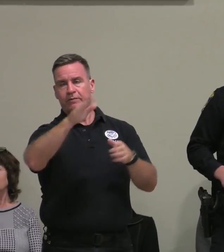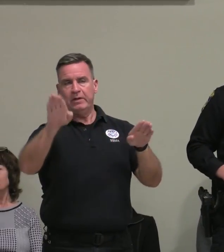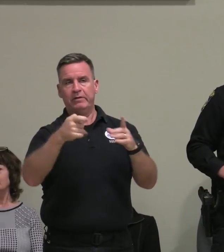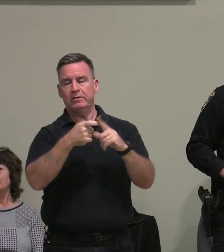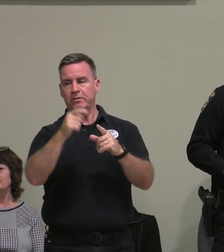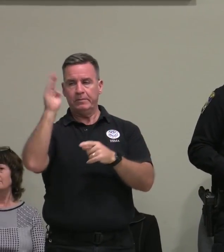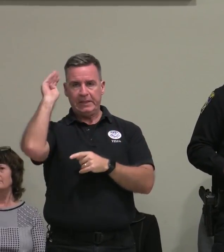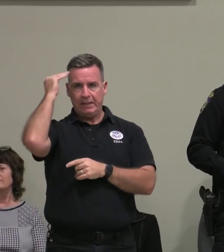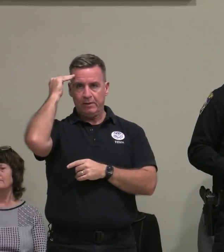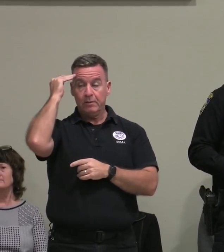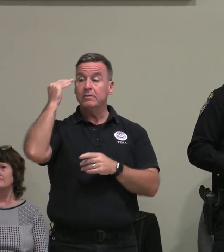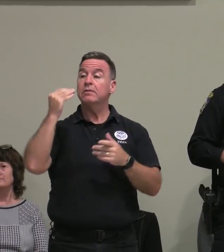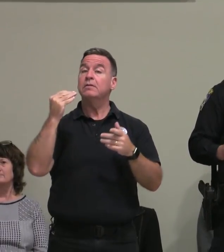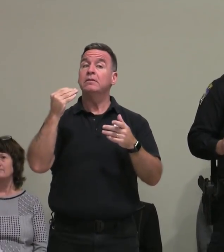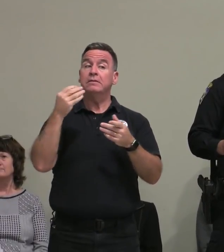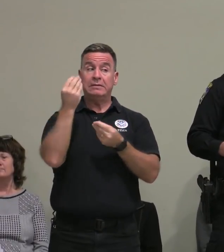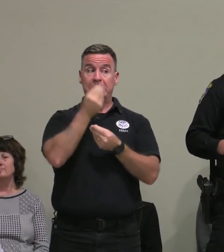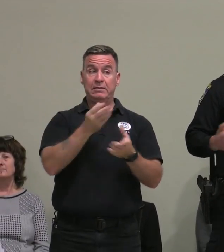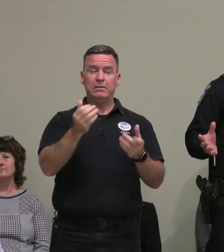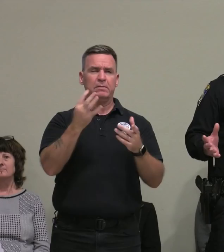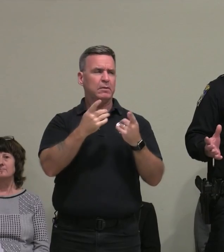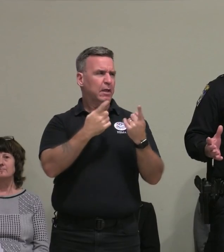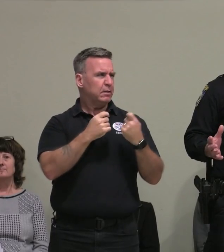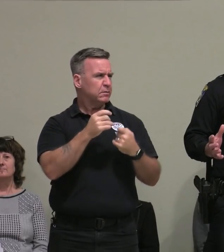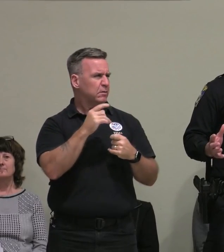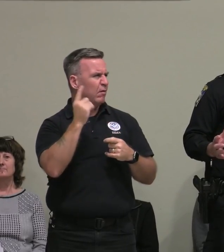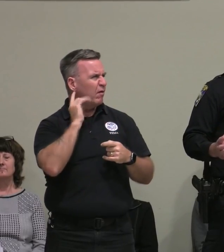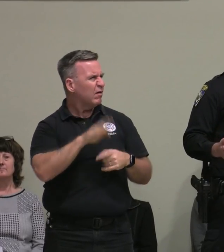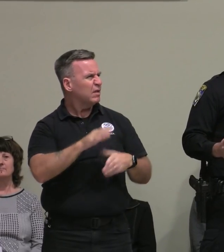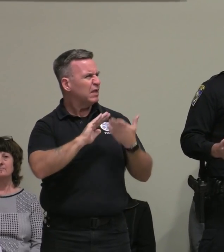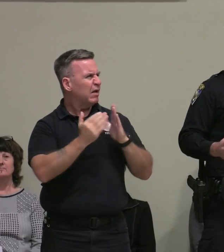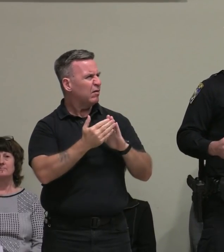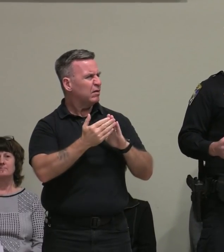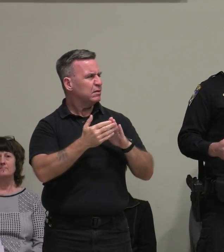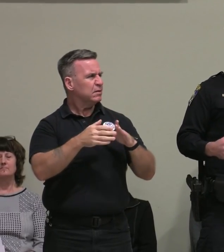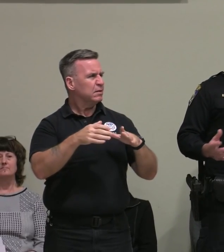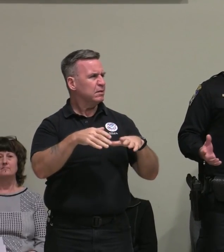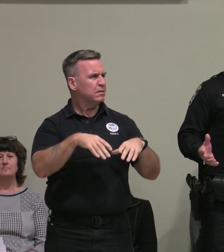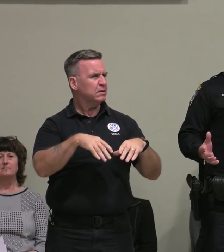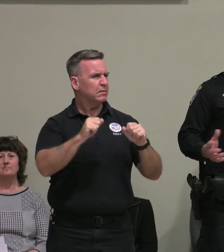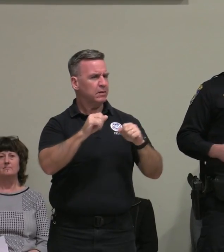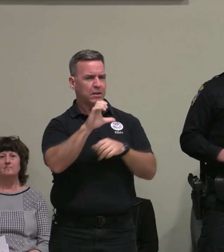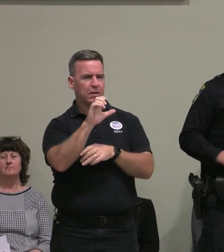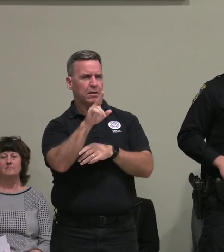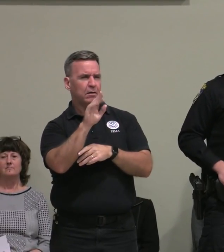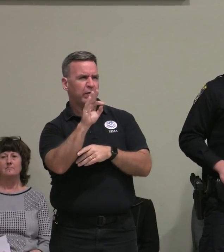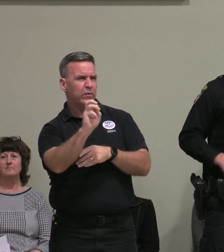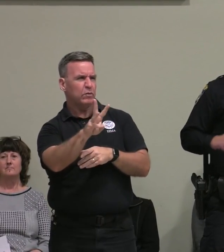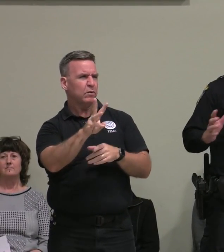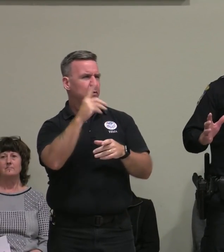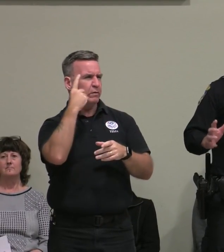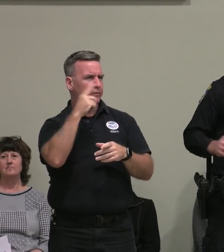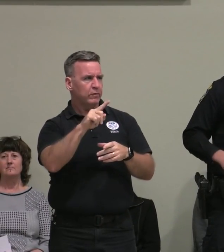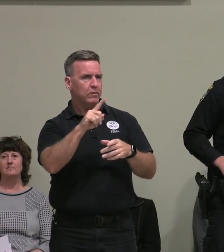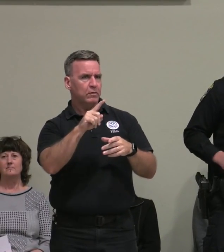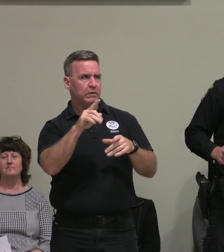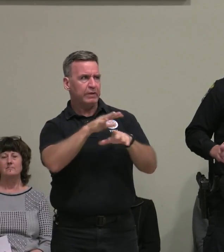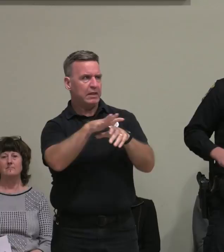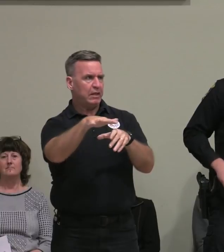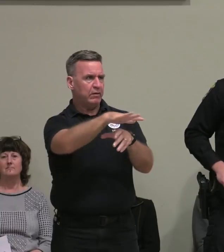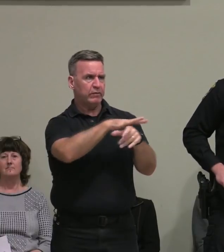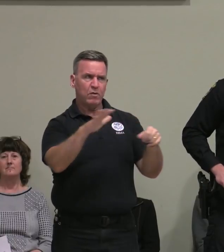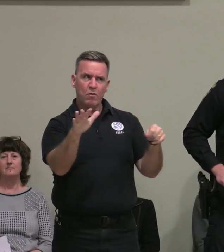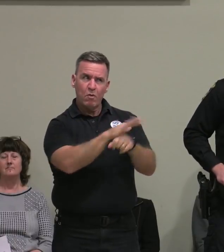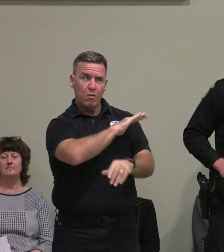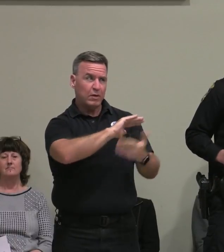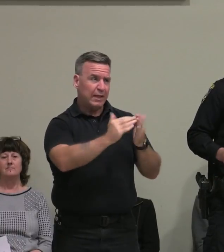McGillia. So having said that, a lot of people have asked, well, we heard the town has adopted a curfew for the affected area for